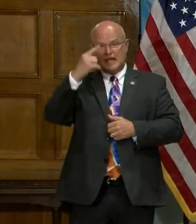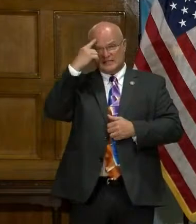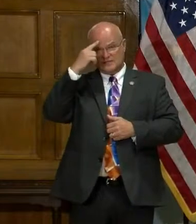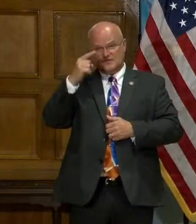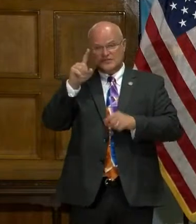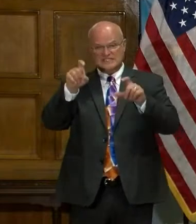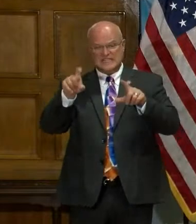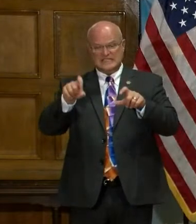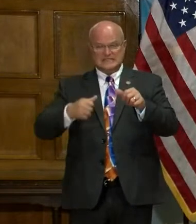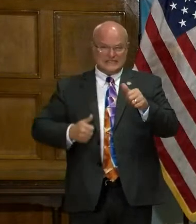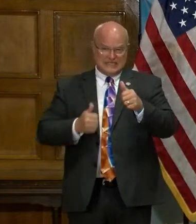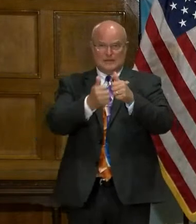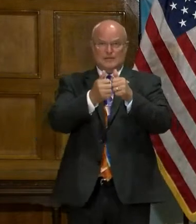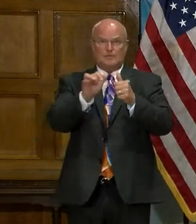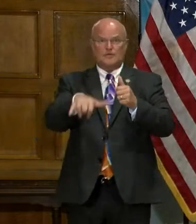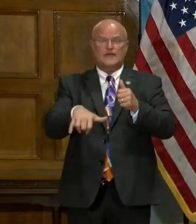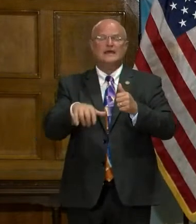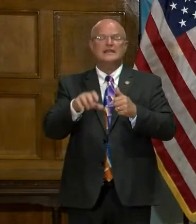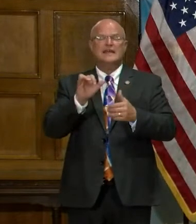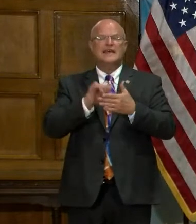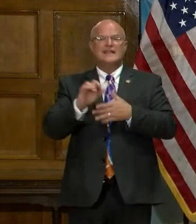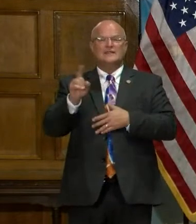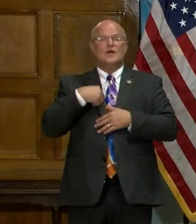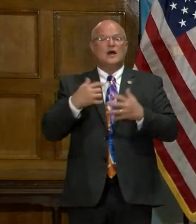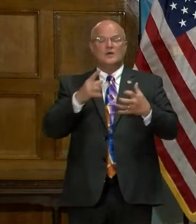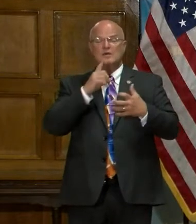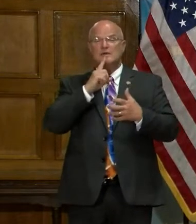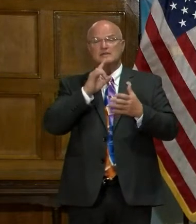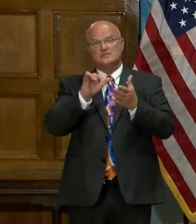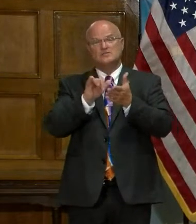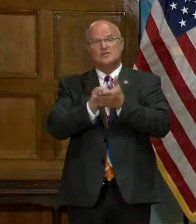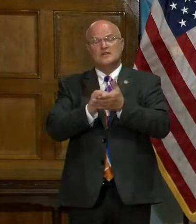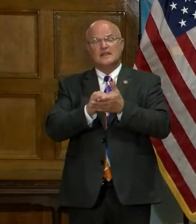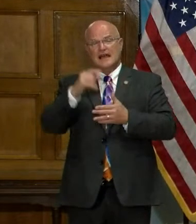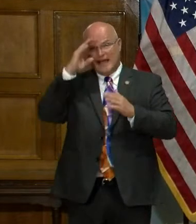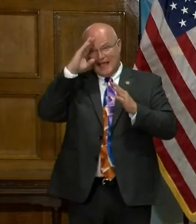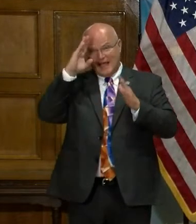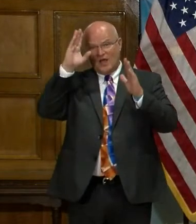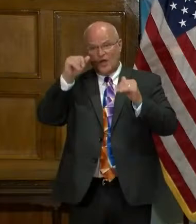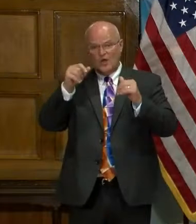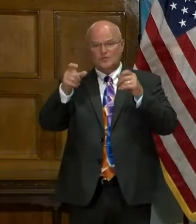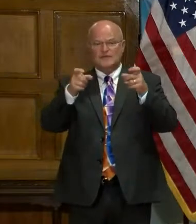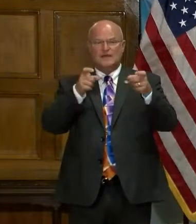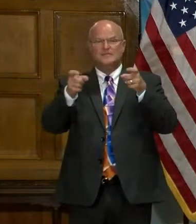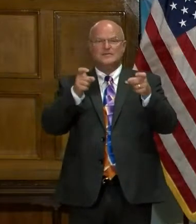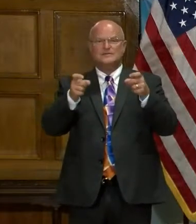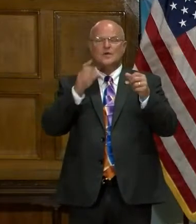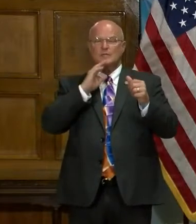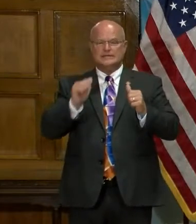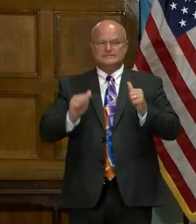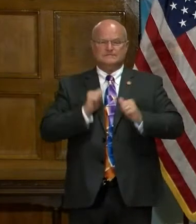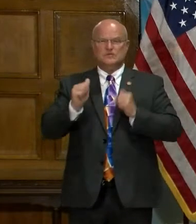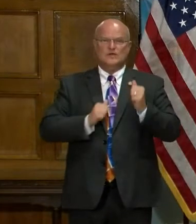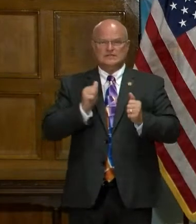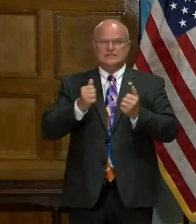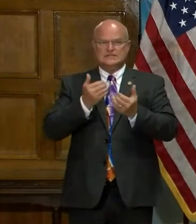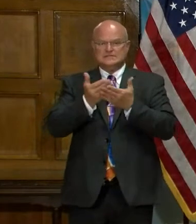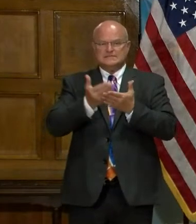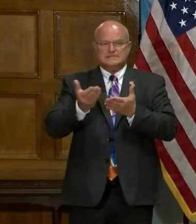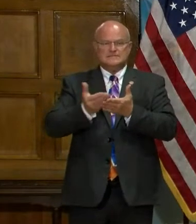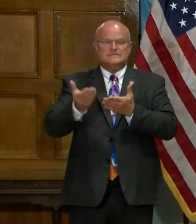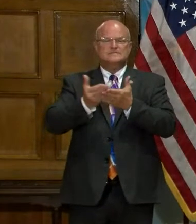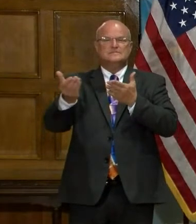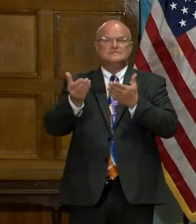testing supplies keep up with that? And that's where I want to make sure, I hope that the administration will be aggressive in utilizing the